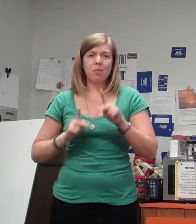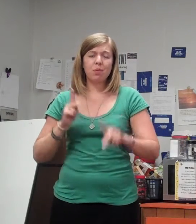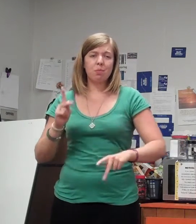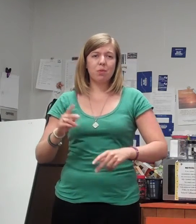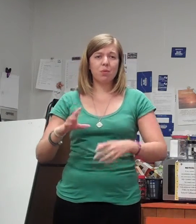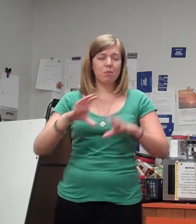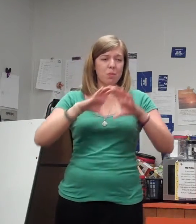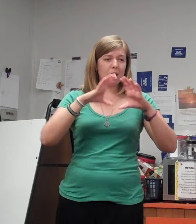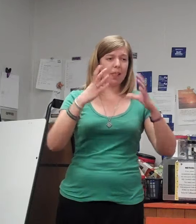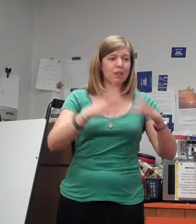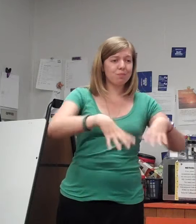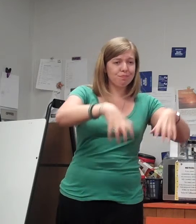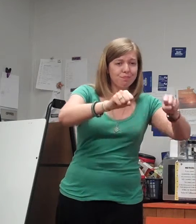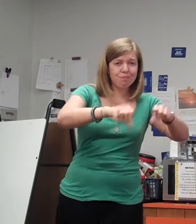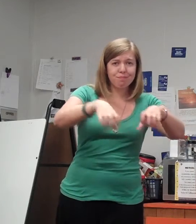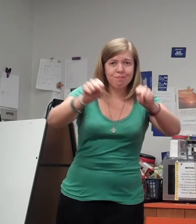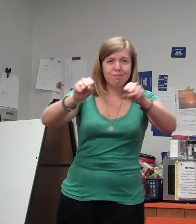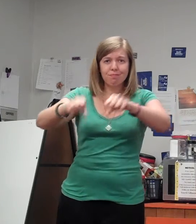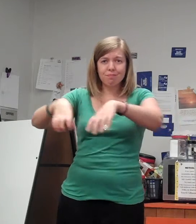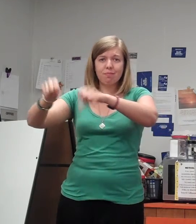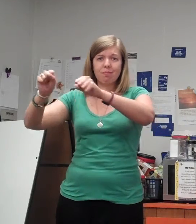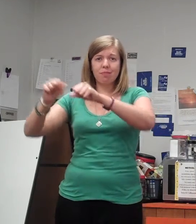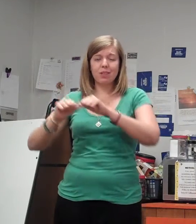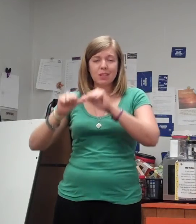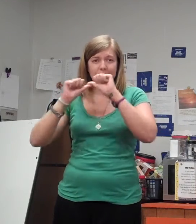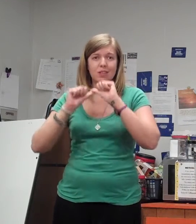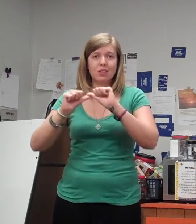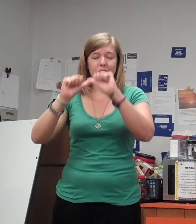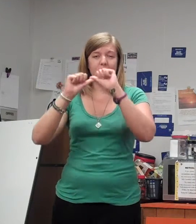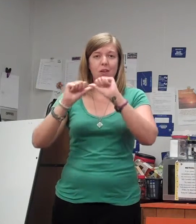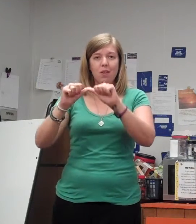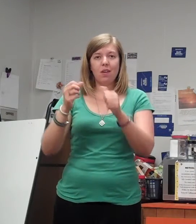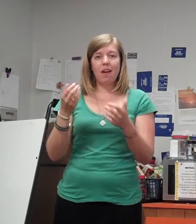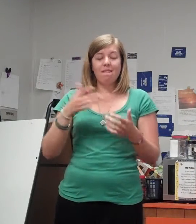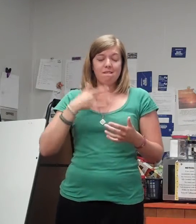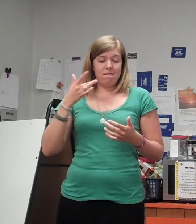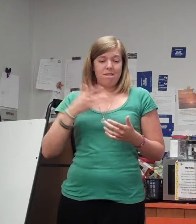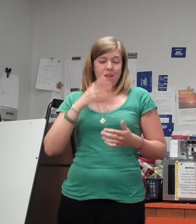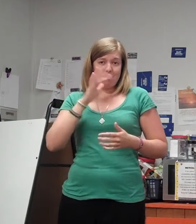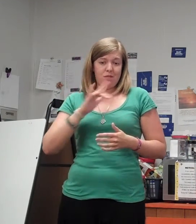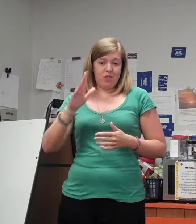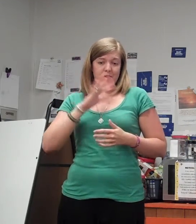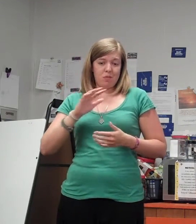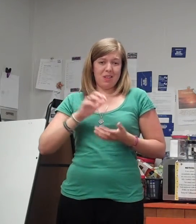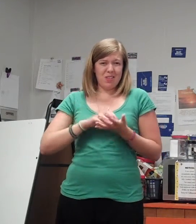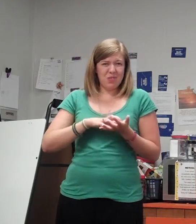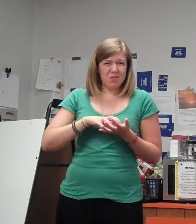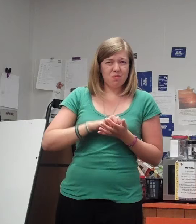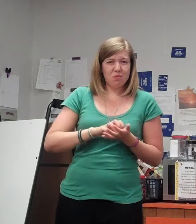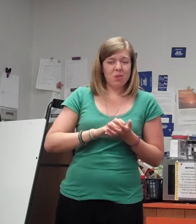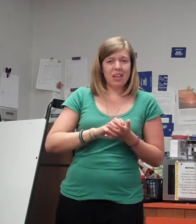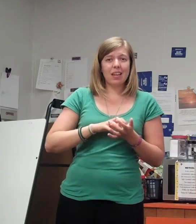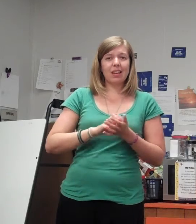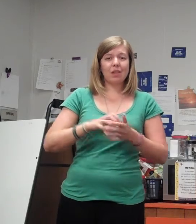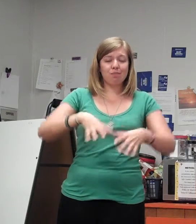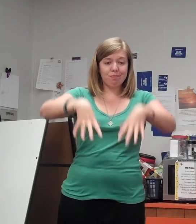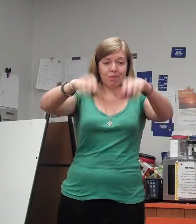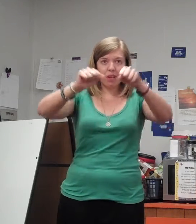If I felt my finger spelling was weak, which it always is, I would take another finger spelling class somewhere. So I've gone